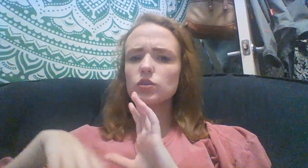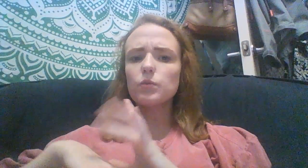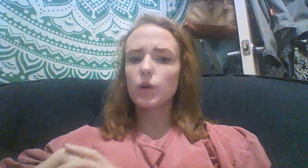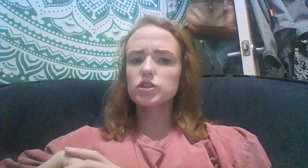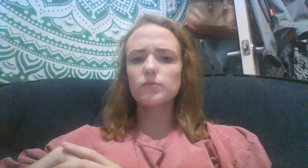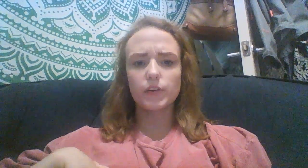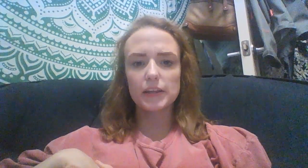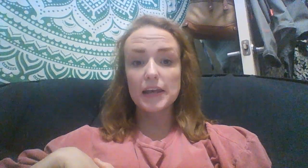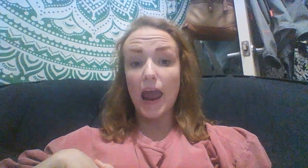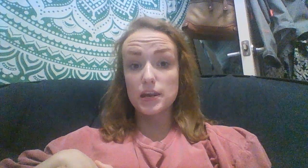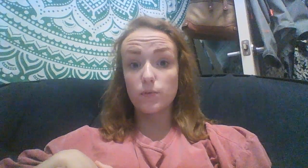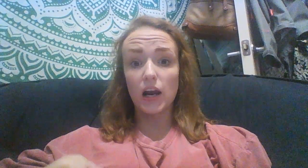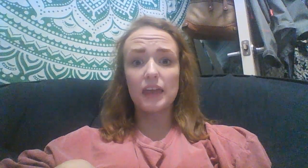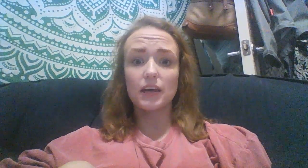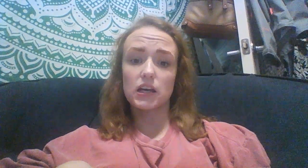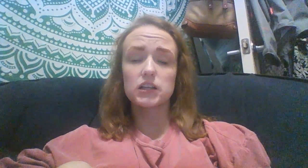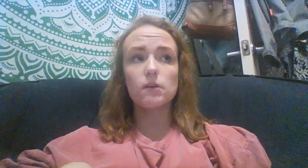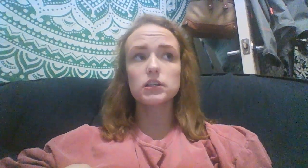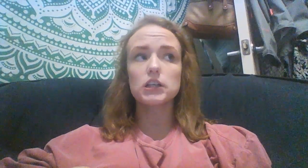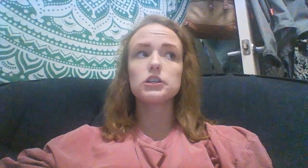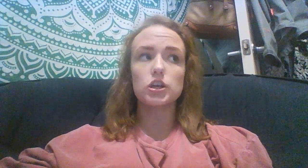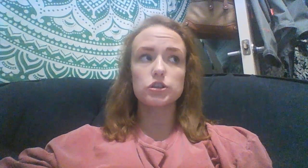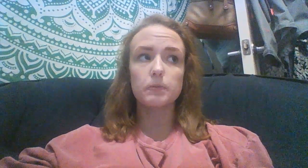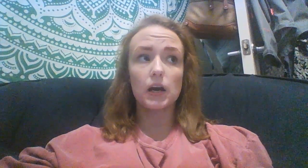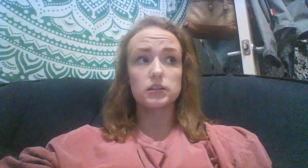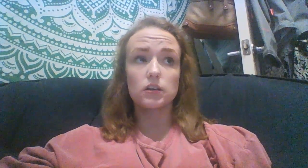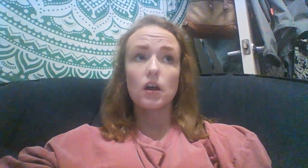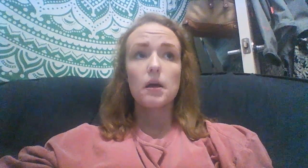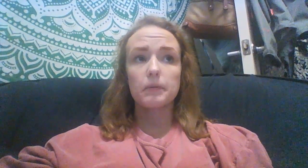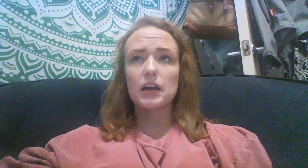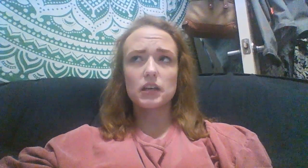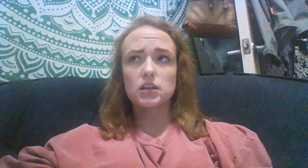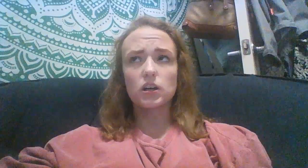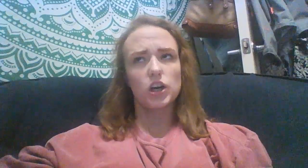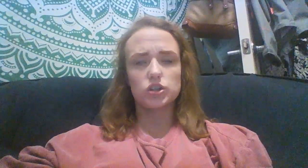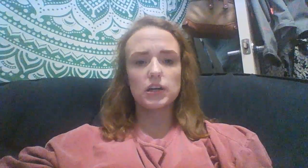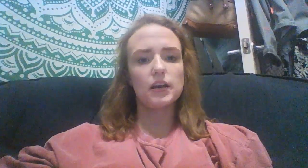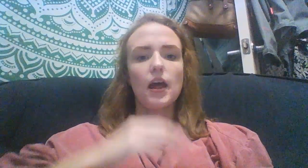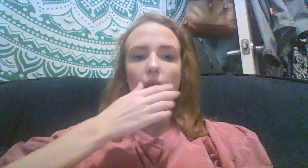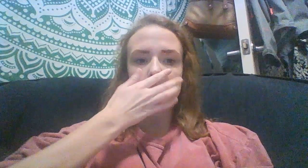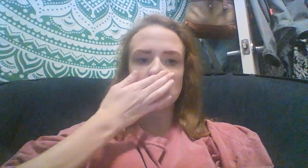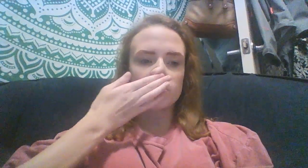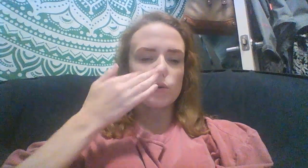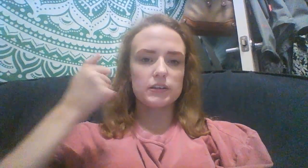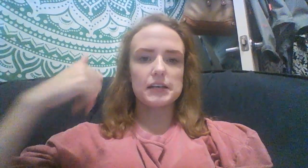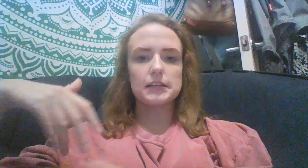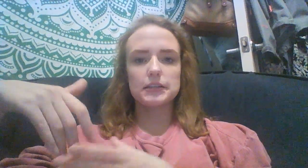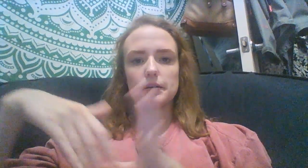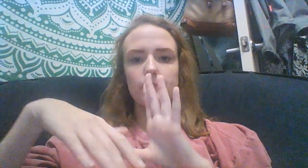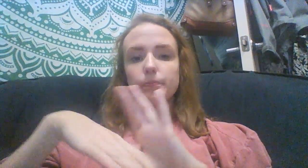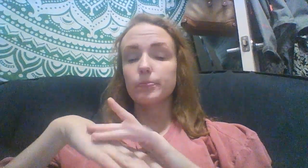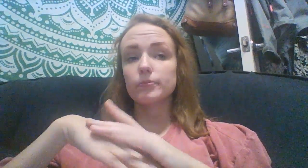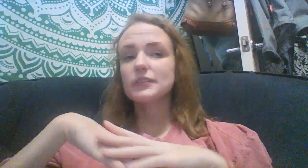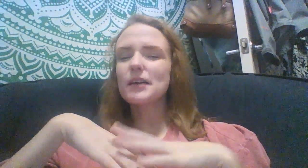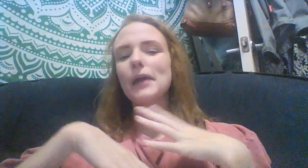can worship freely anywhere, and like no one's gonna judge you because that you're a Christian. I mean, of course, like some